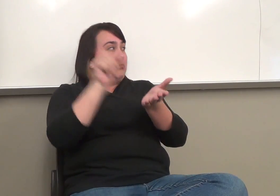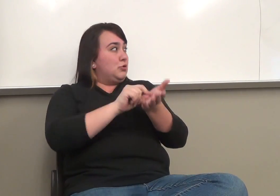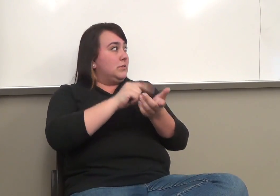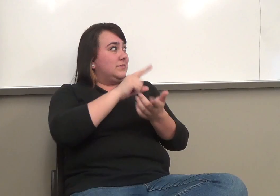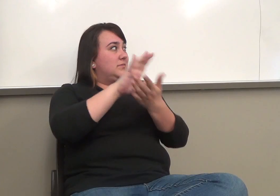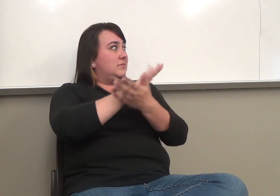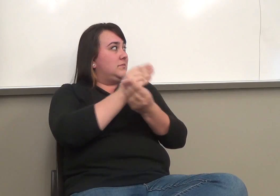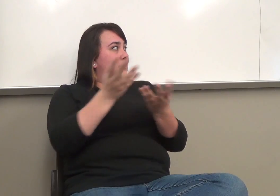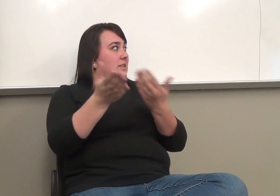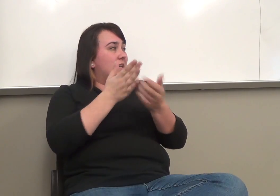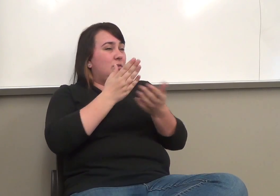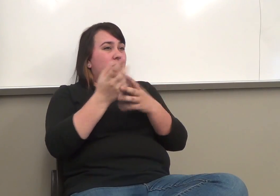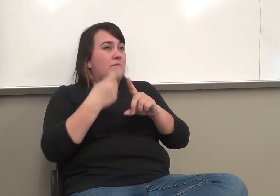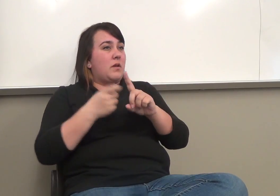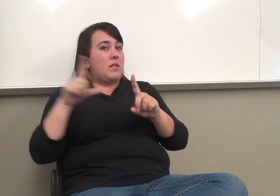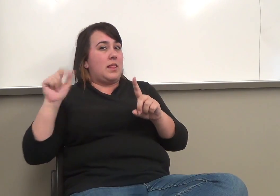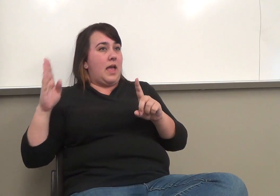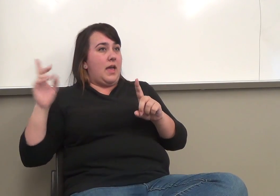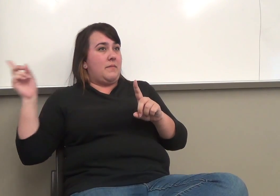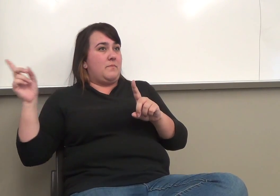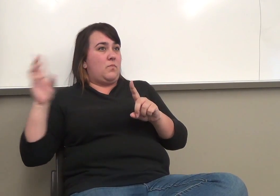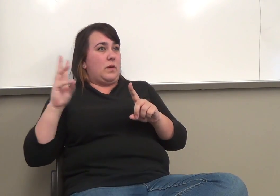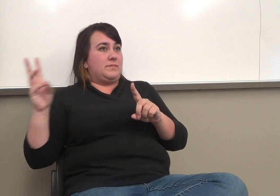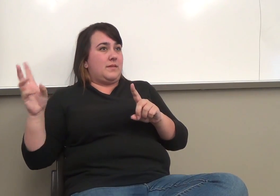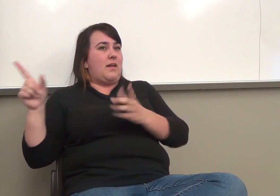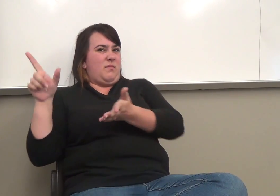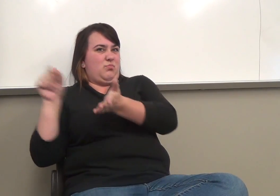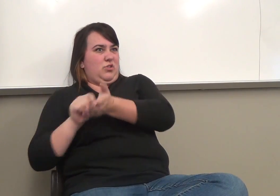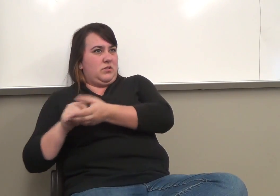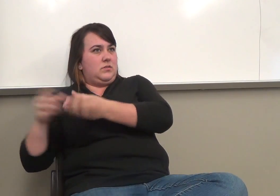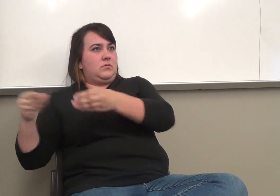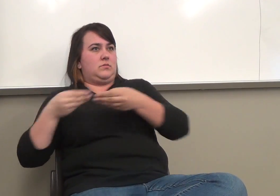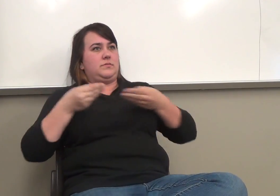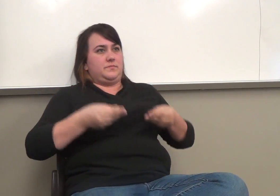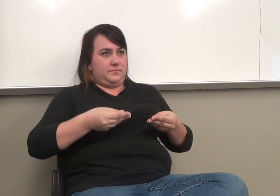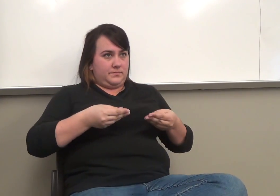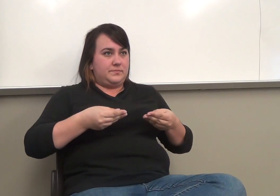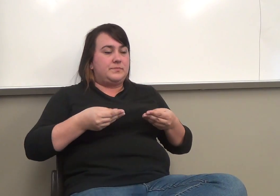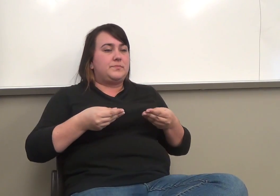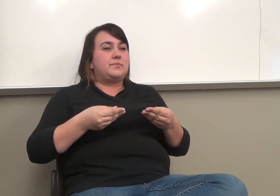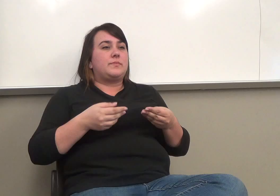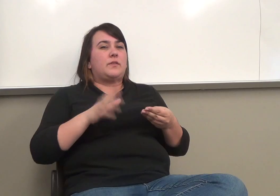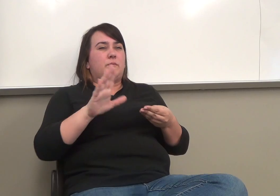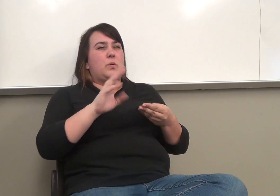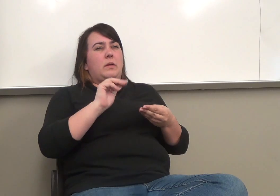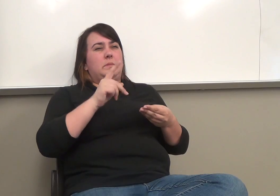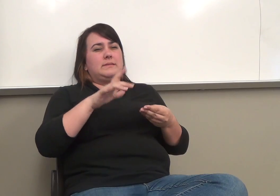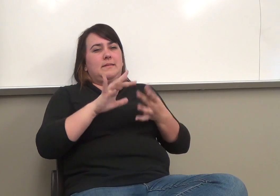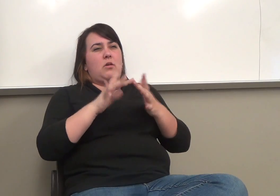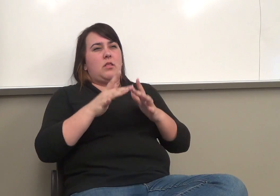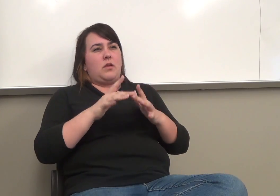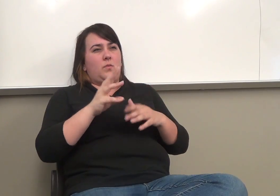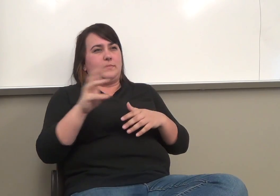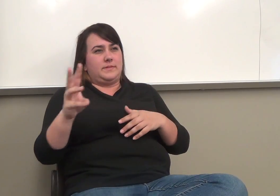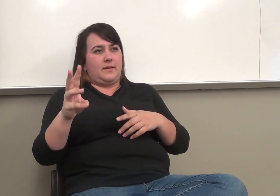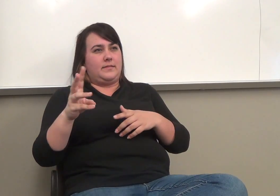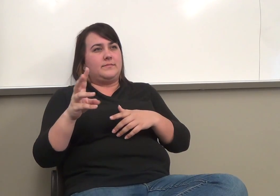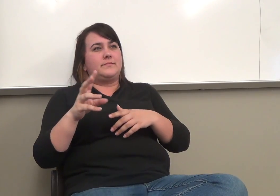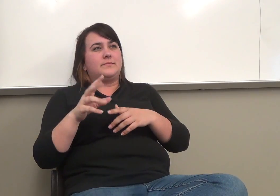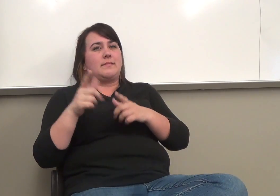the lab website that you guys have, from the MPC Online lab website. And this, you guys can do that